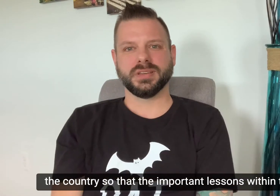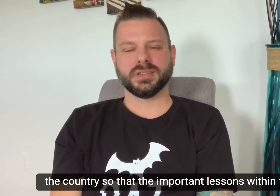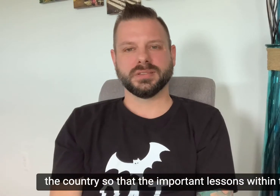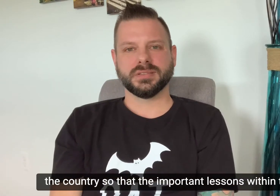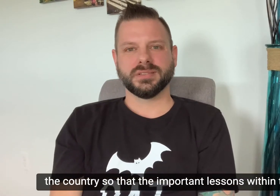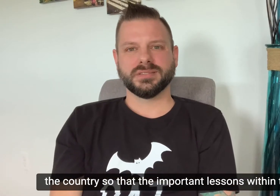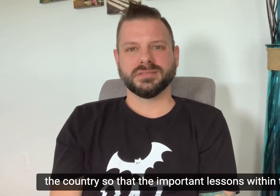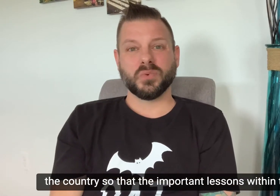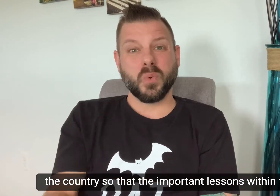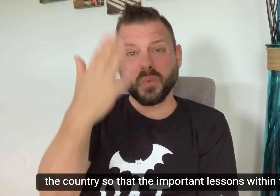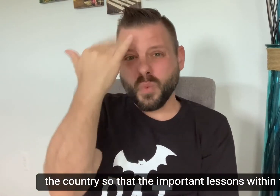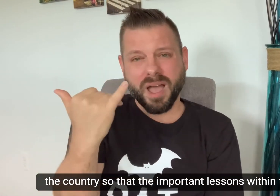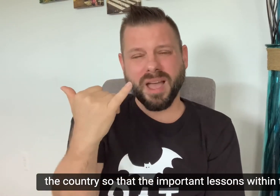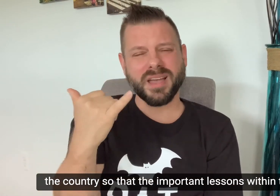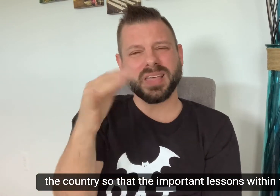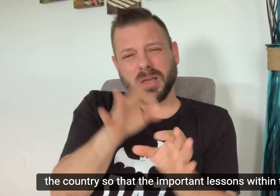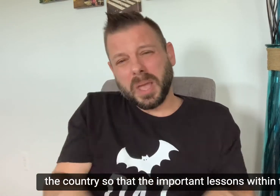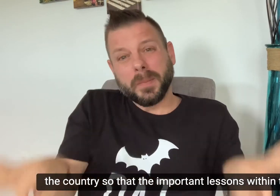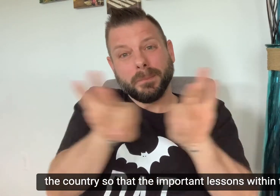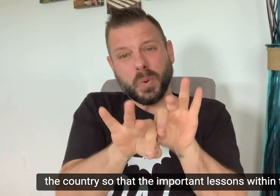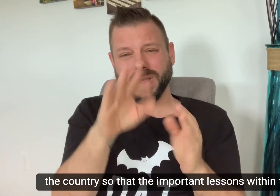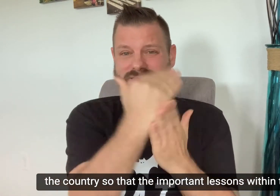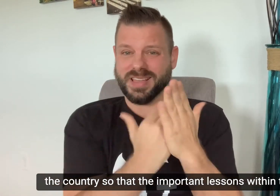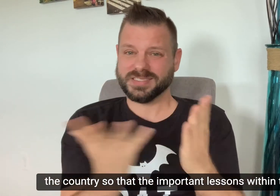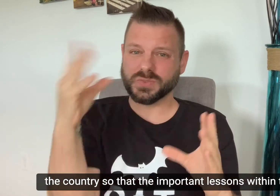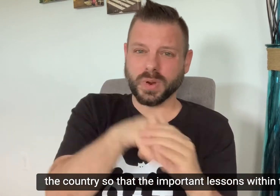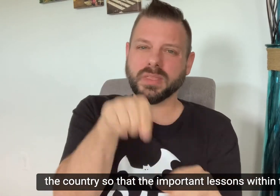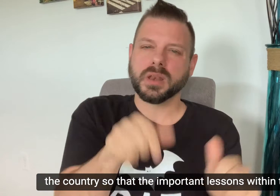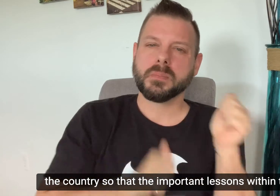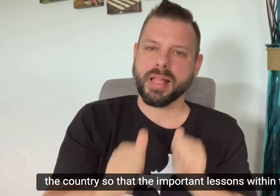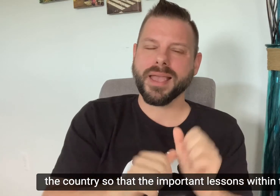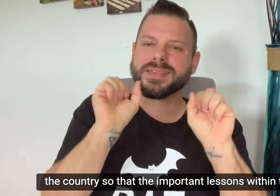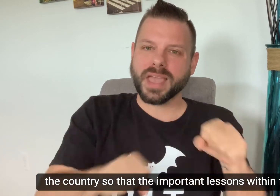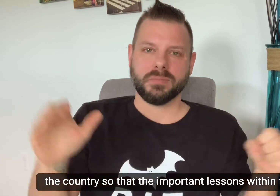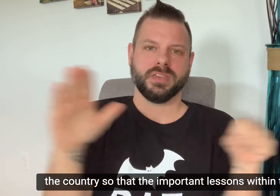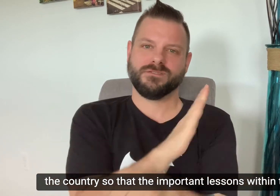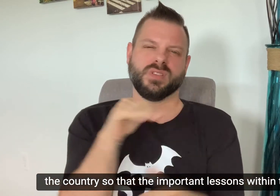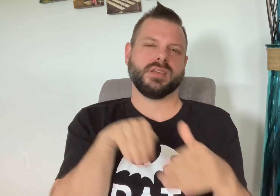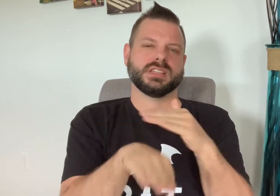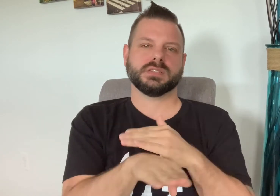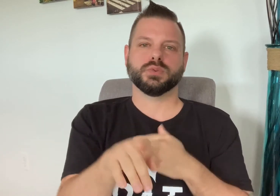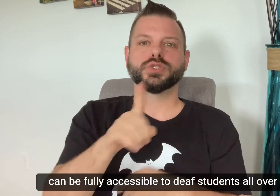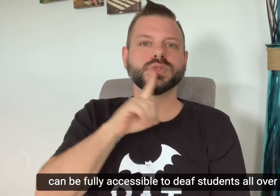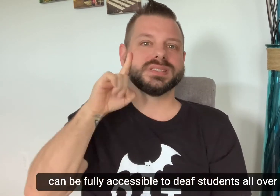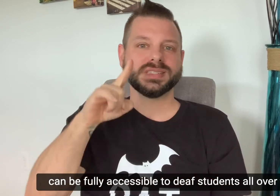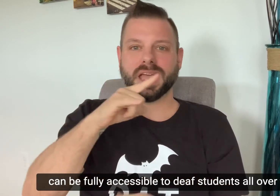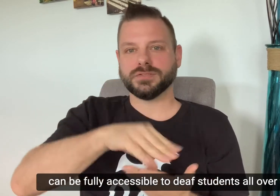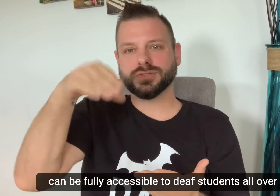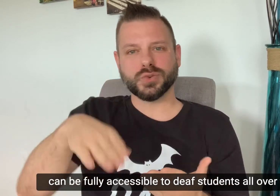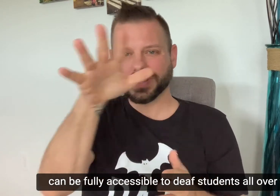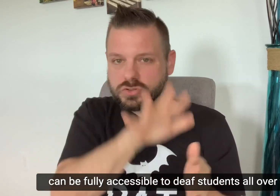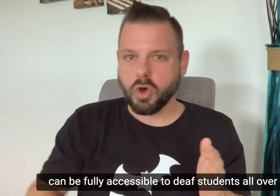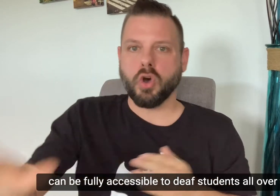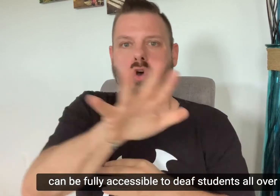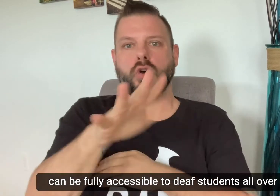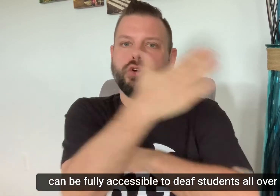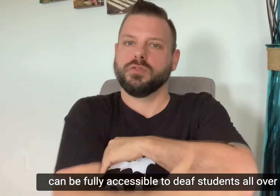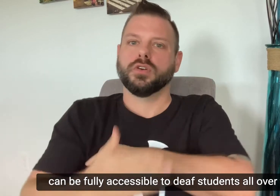country, so that the important lessons within this play can be fully accessible to deaf students all over